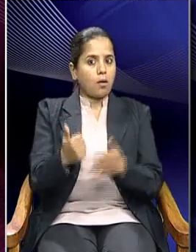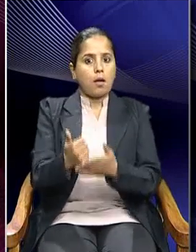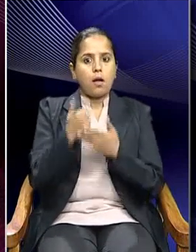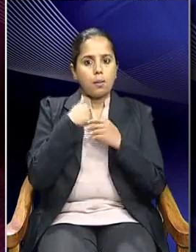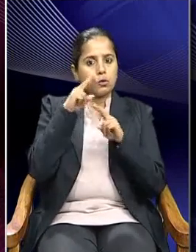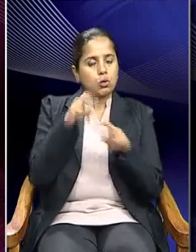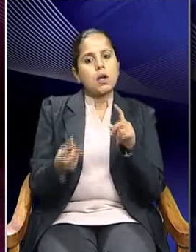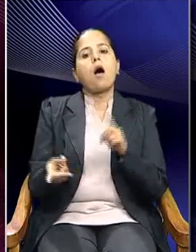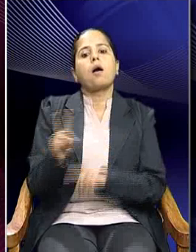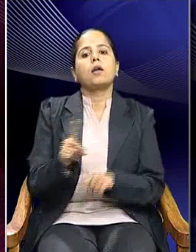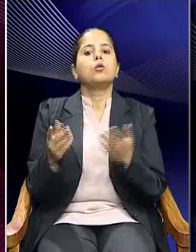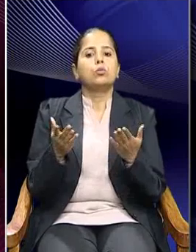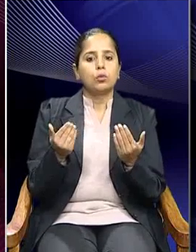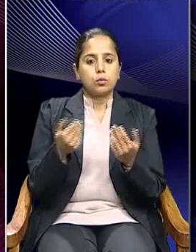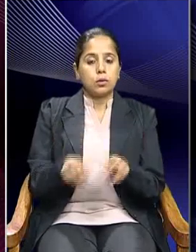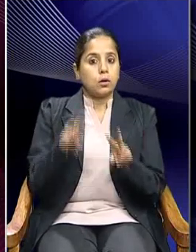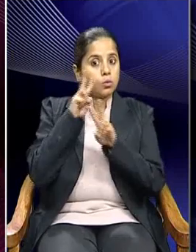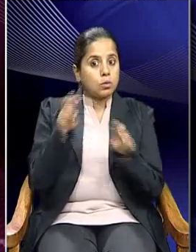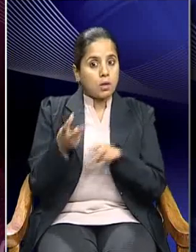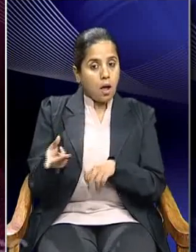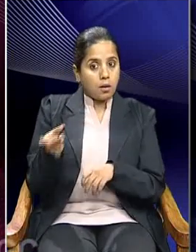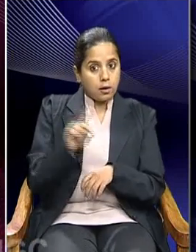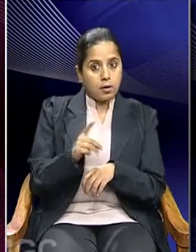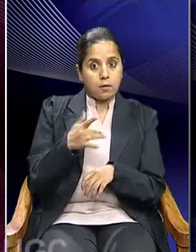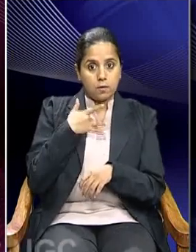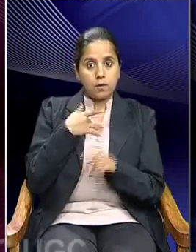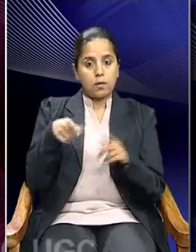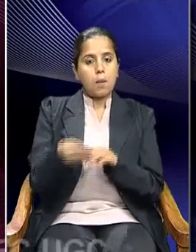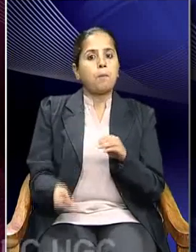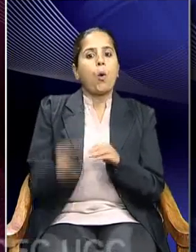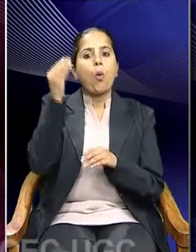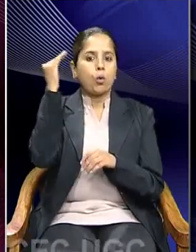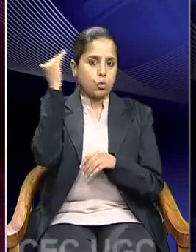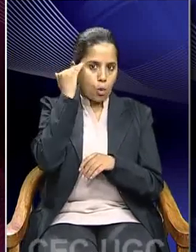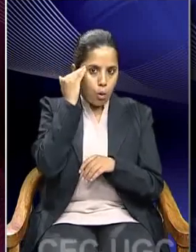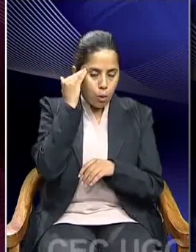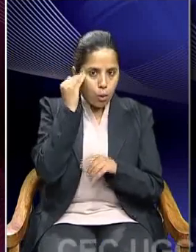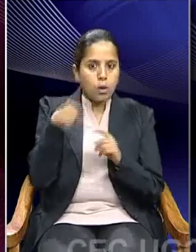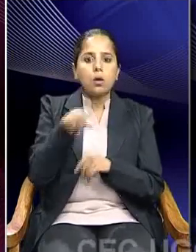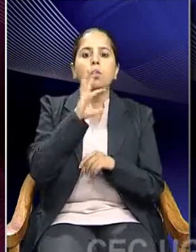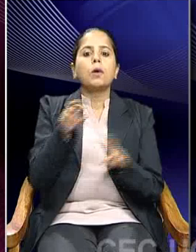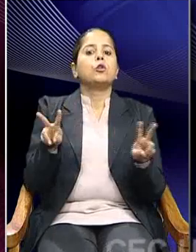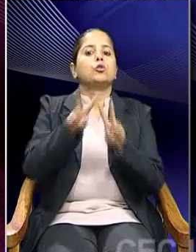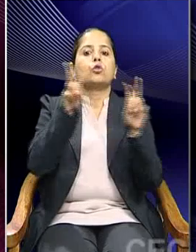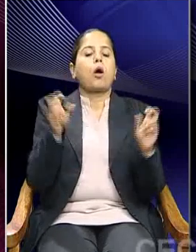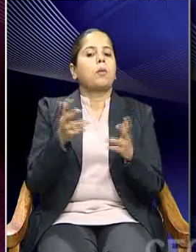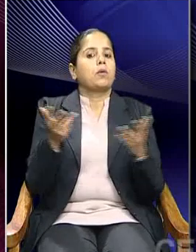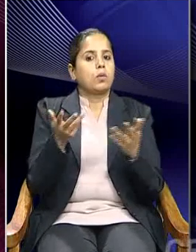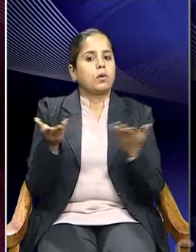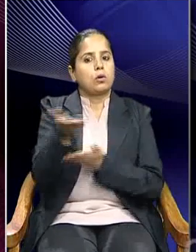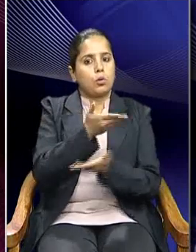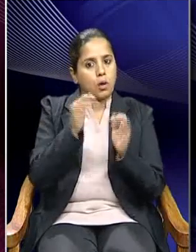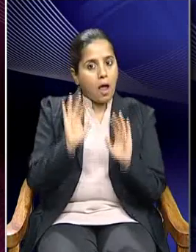search again. So, search again and increase knowledge on the topic in which you